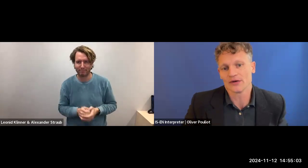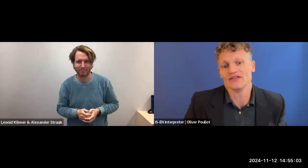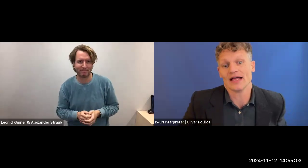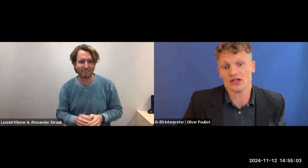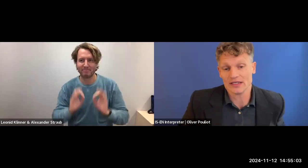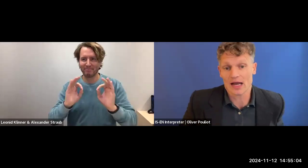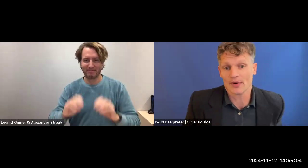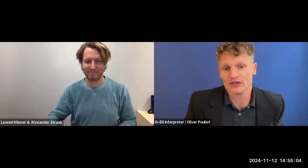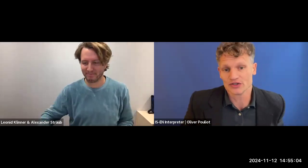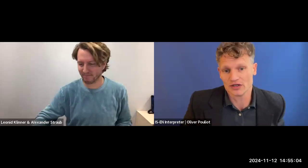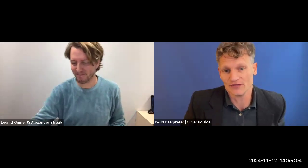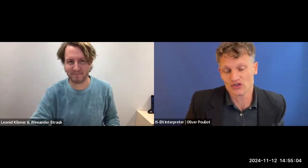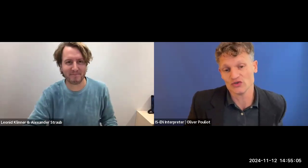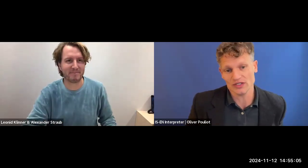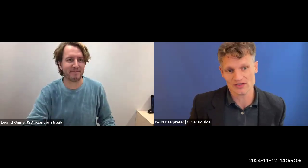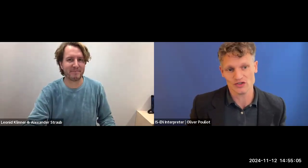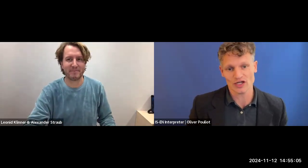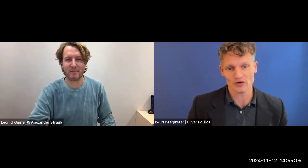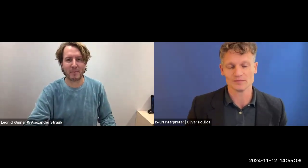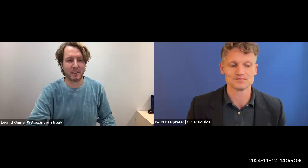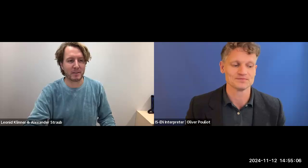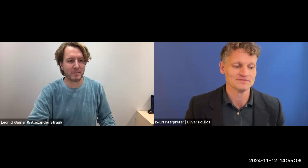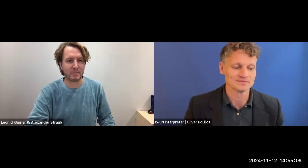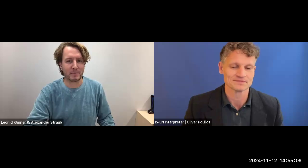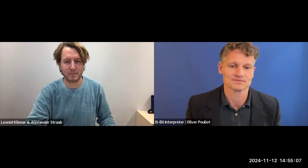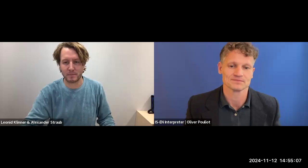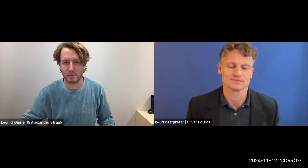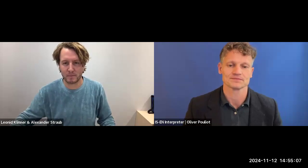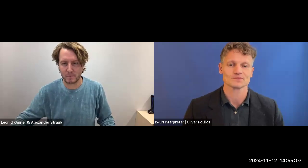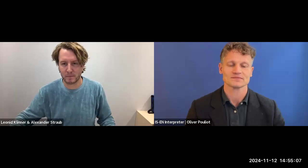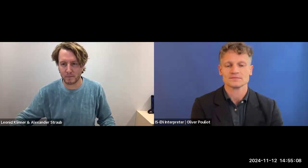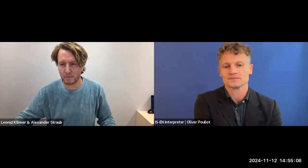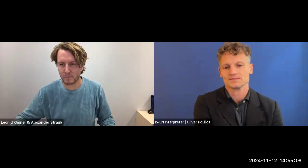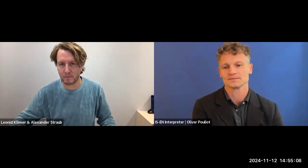at how to evaluate comprehension of students in general.